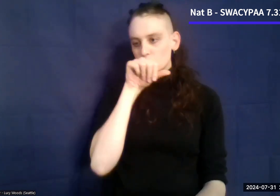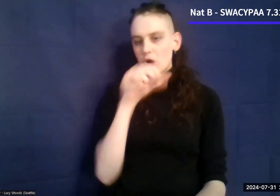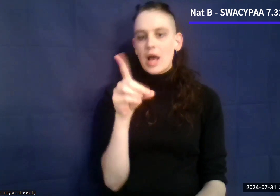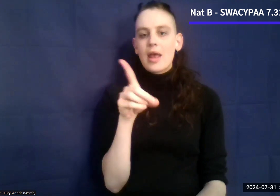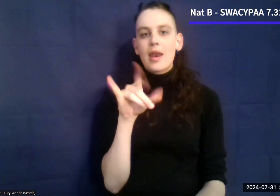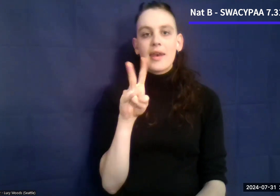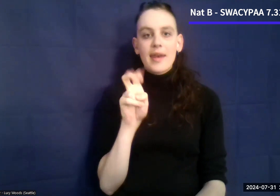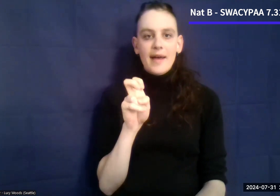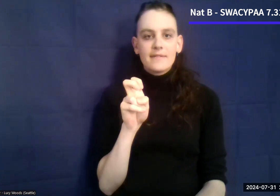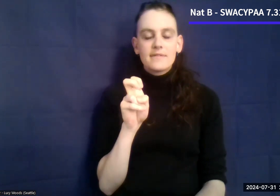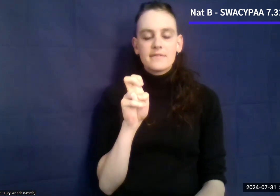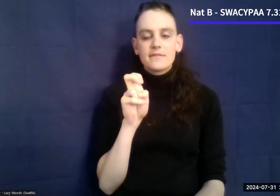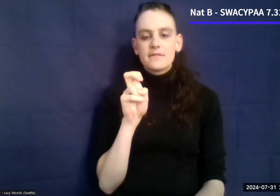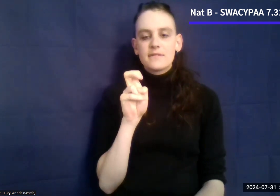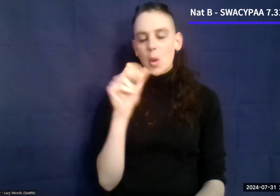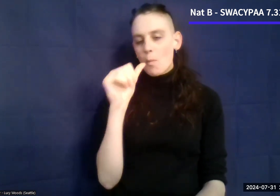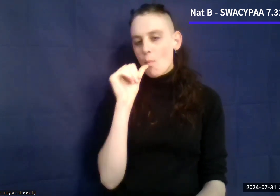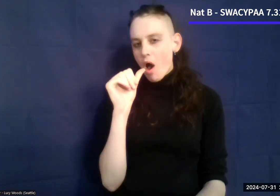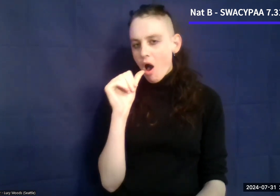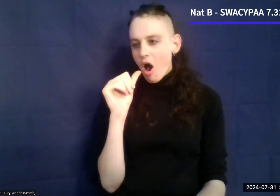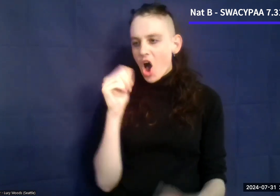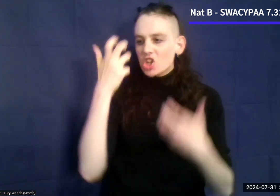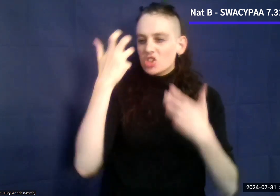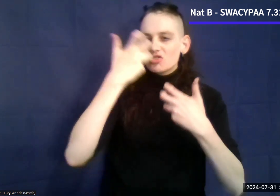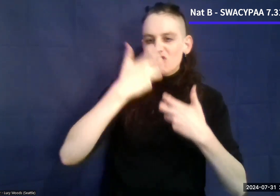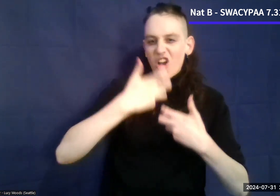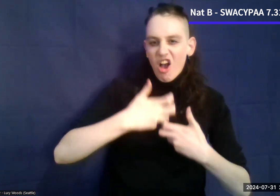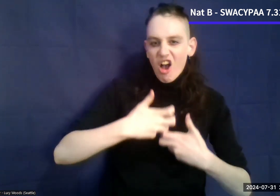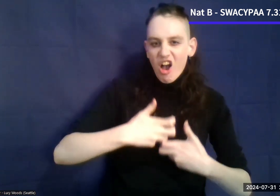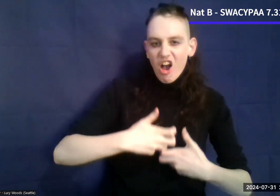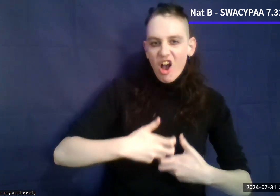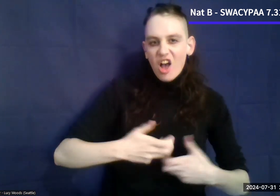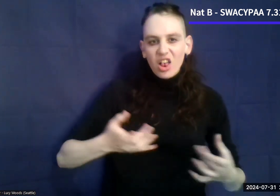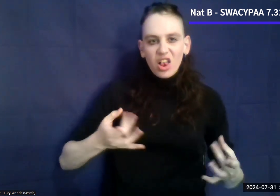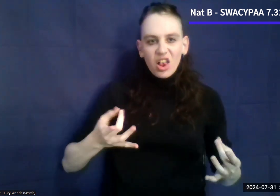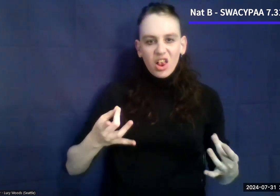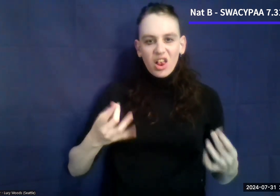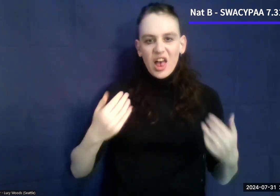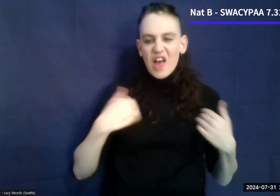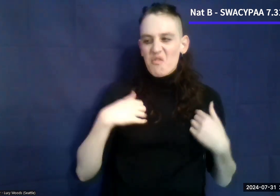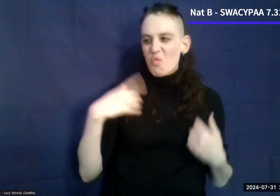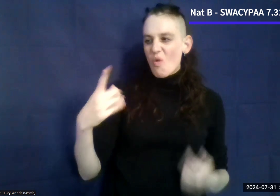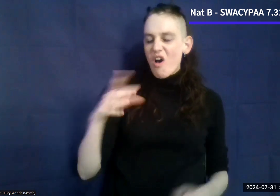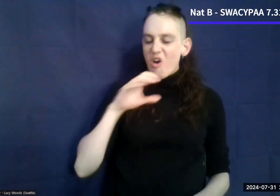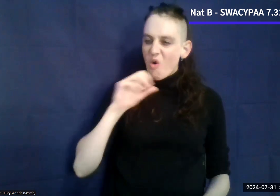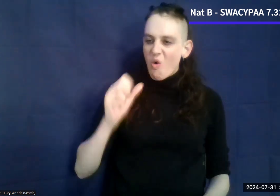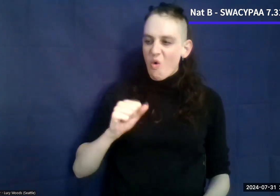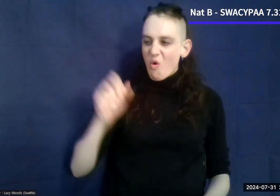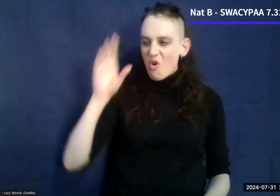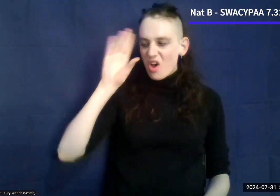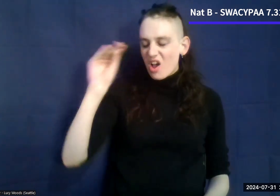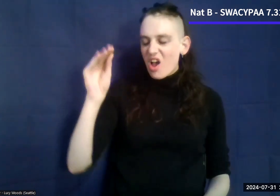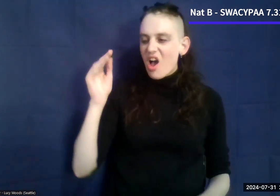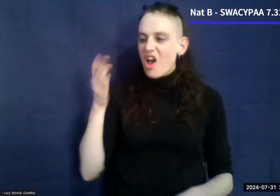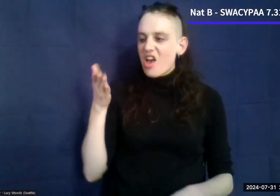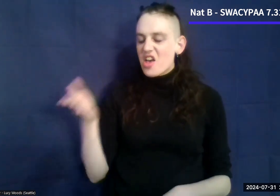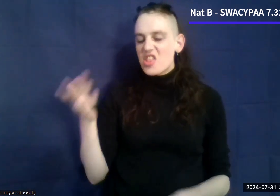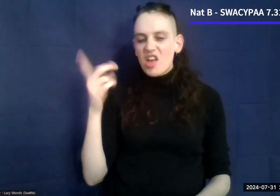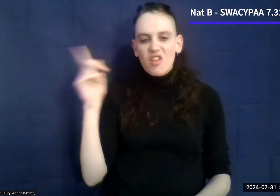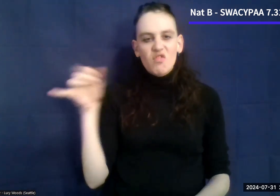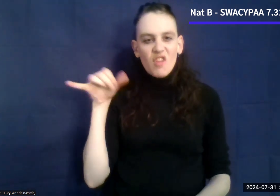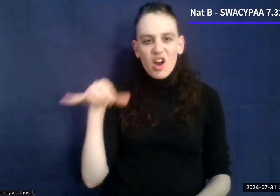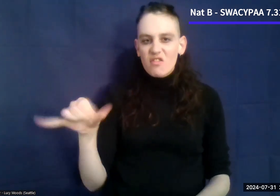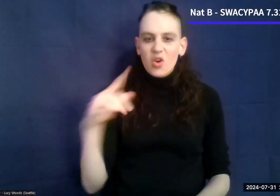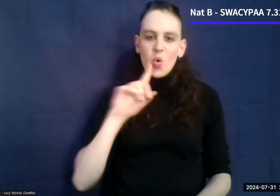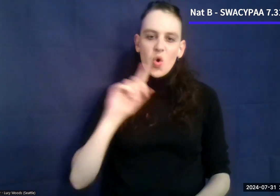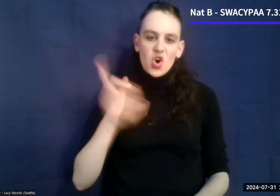deep, seedy, dark place where there's like always that one old guy that's been there forever that orders the same thing